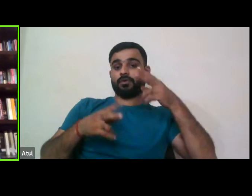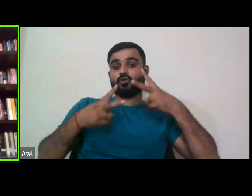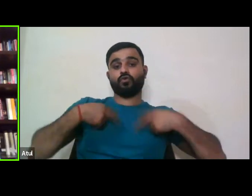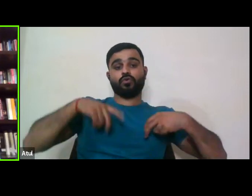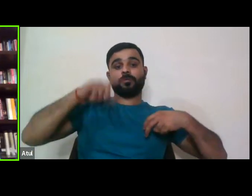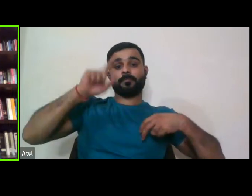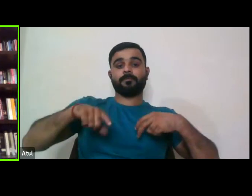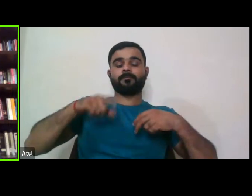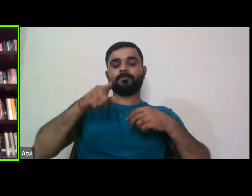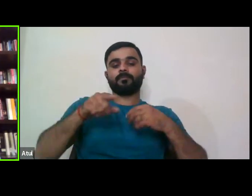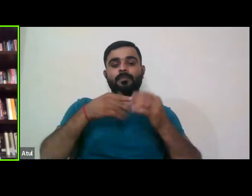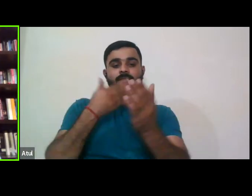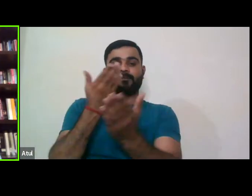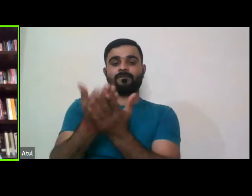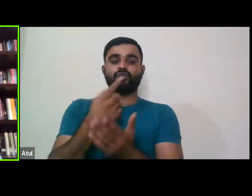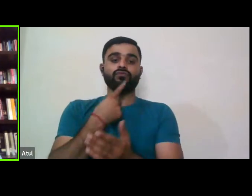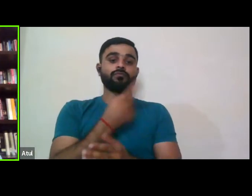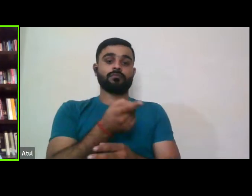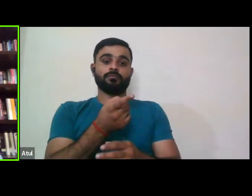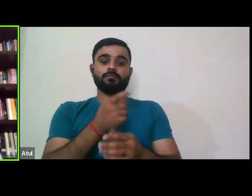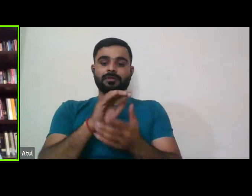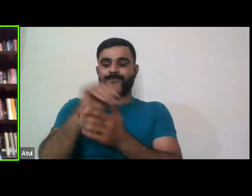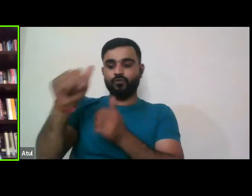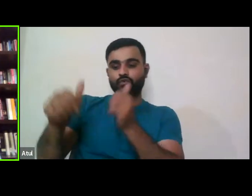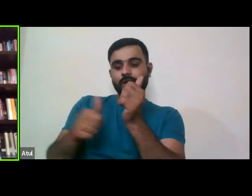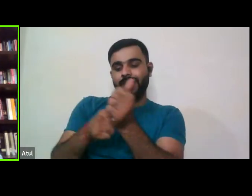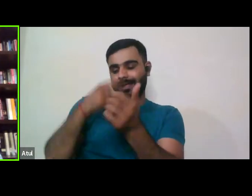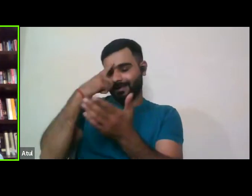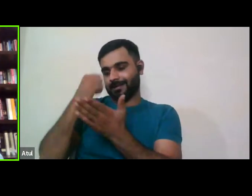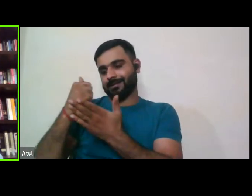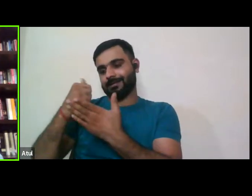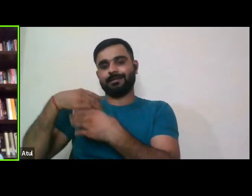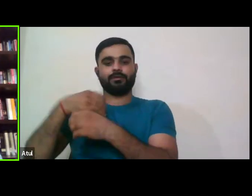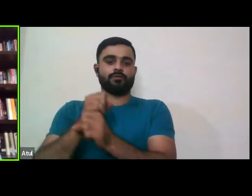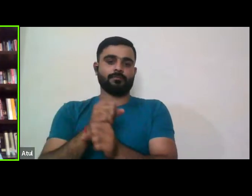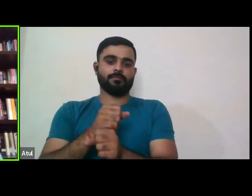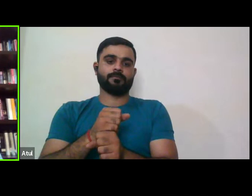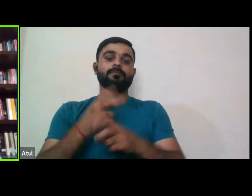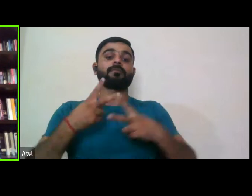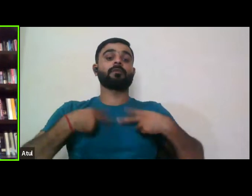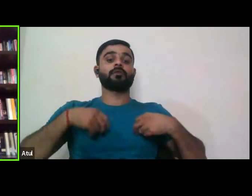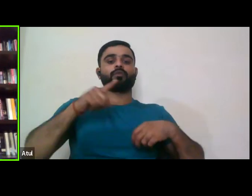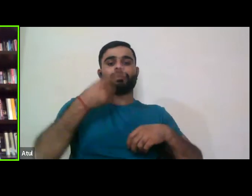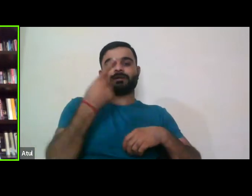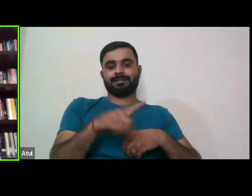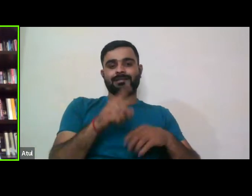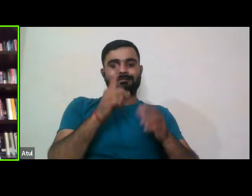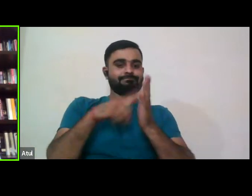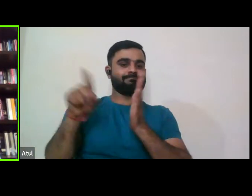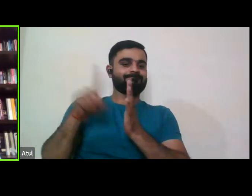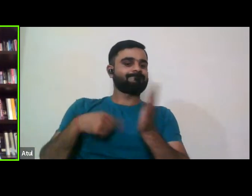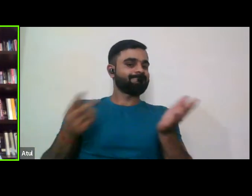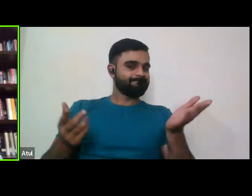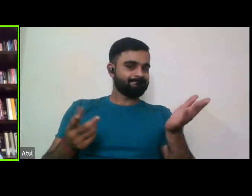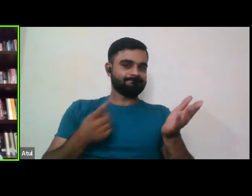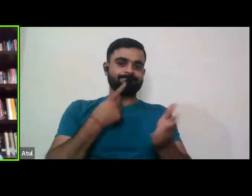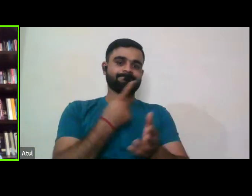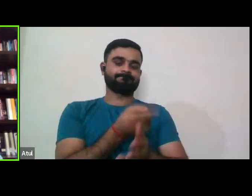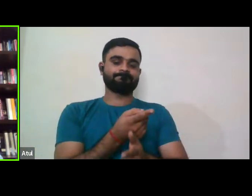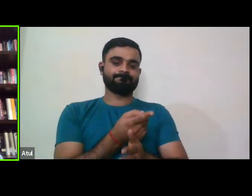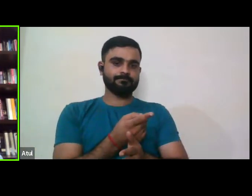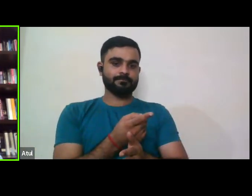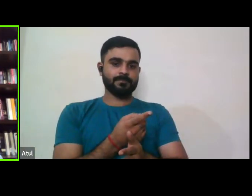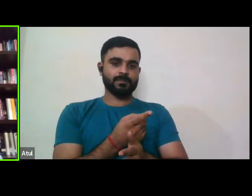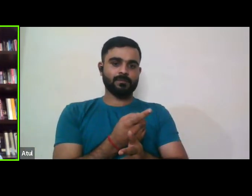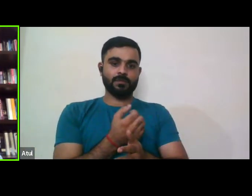Shanti Bhushan's petition says that, the collegium should be making these decisions. The court, and I think rightly, rejects that, saying that, there are